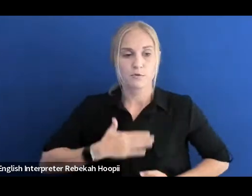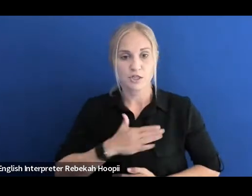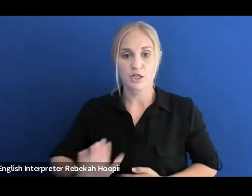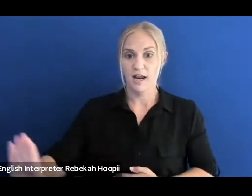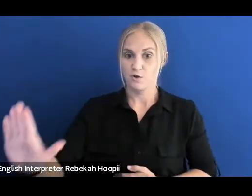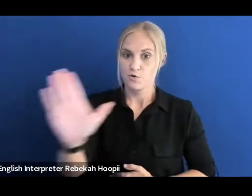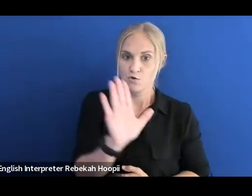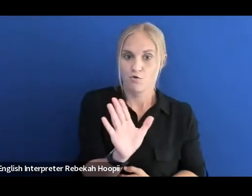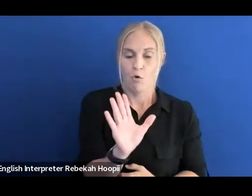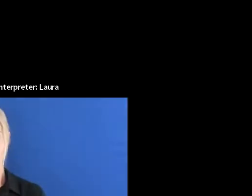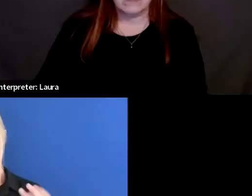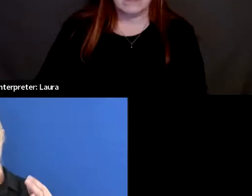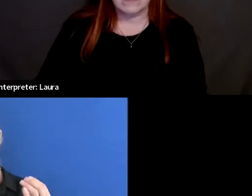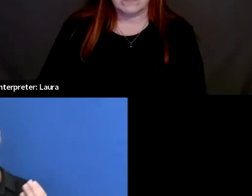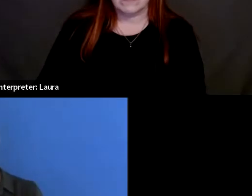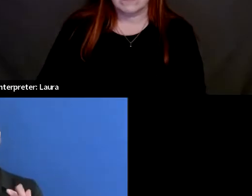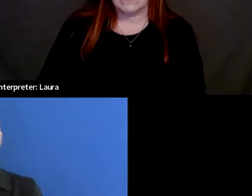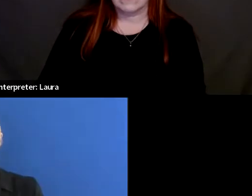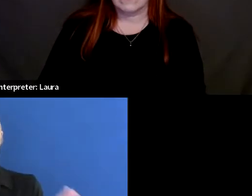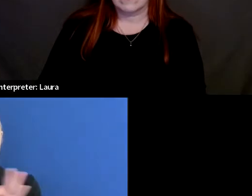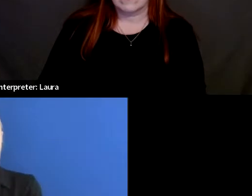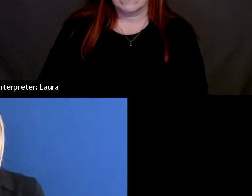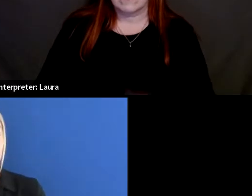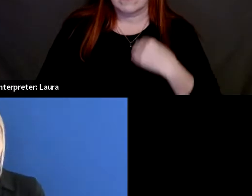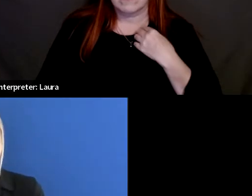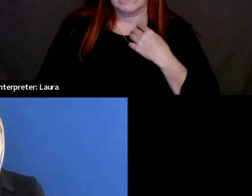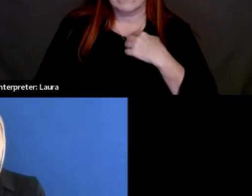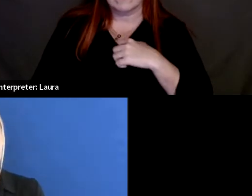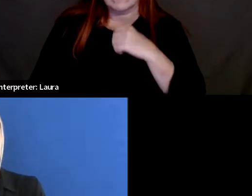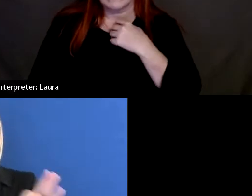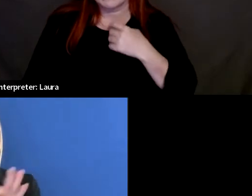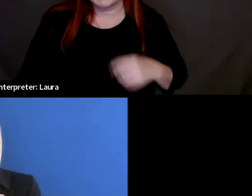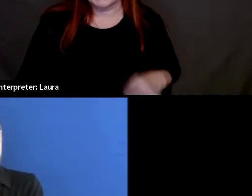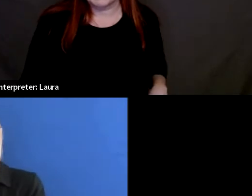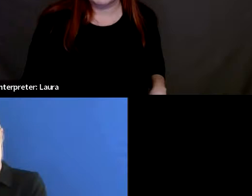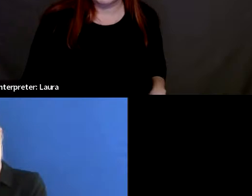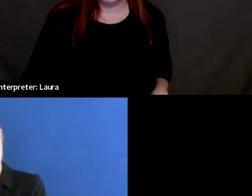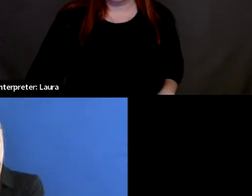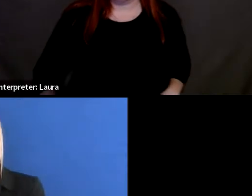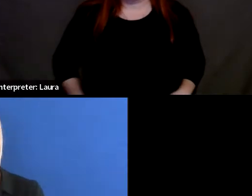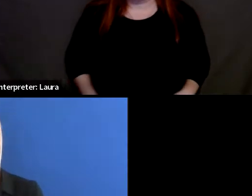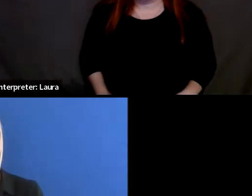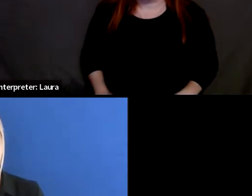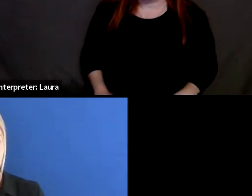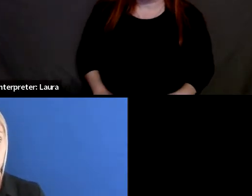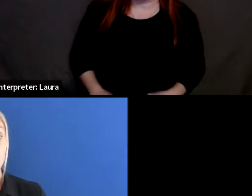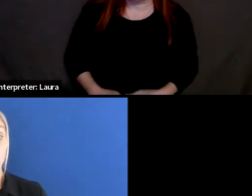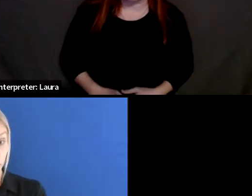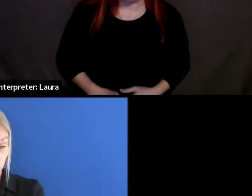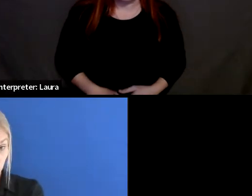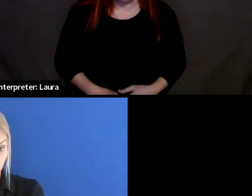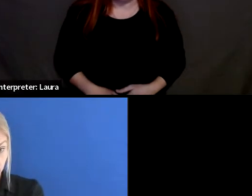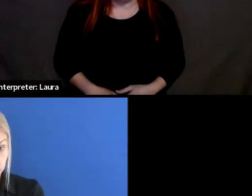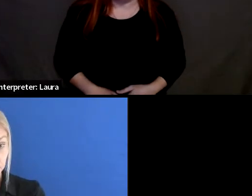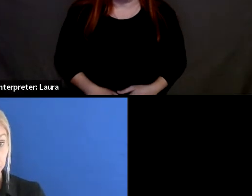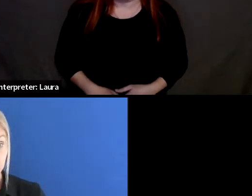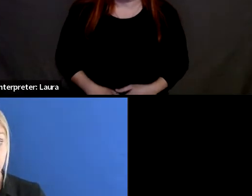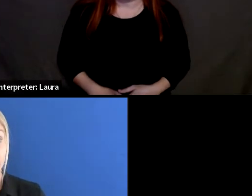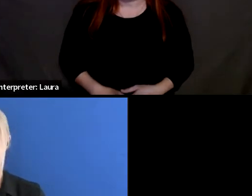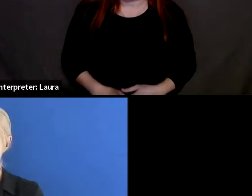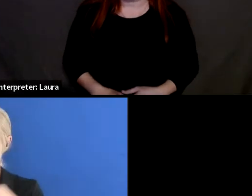comments. It's important to us, and it's important to the process. So obviously tonight is an